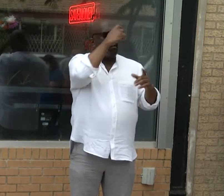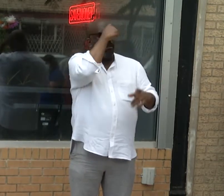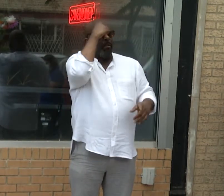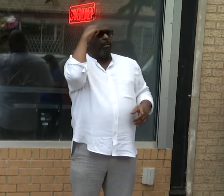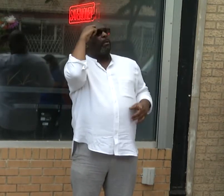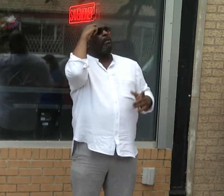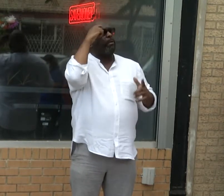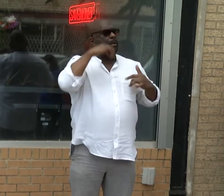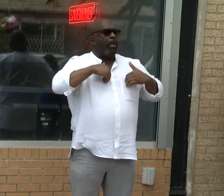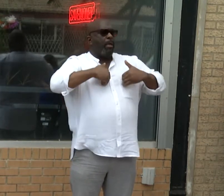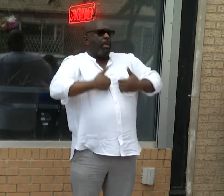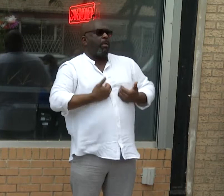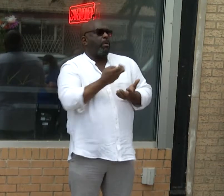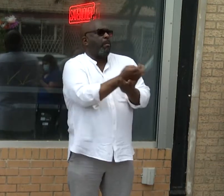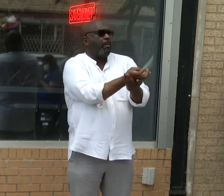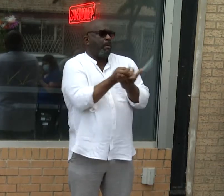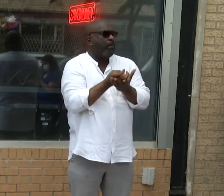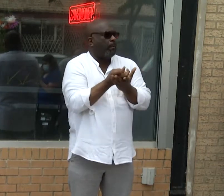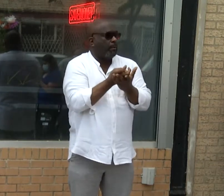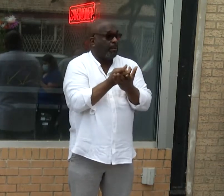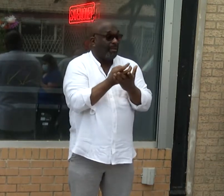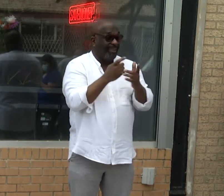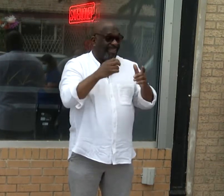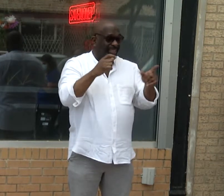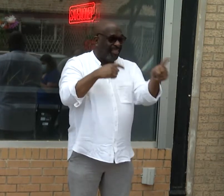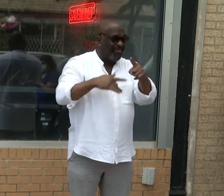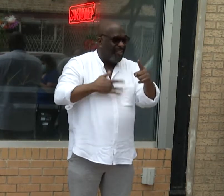no surprise that they are angry.